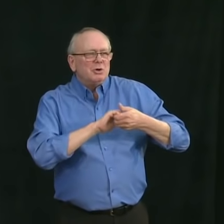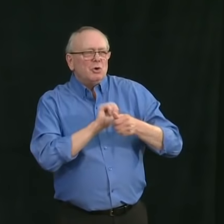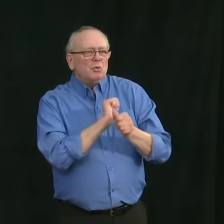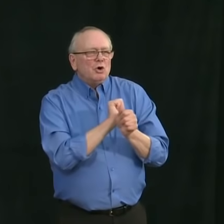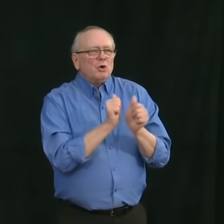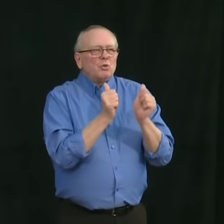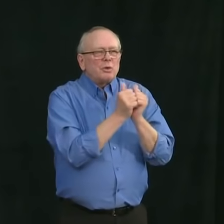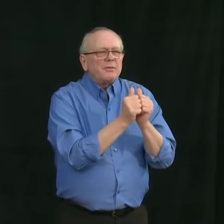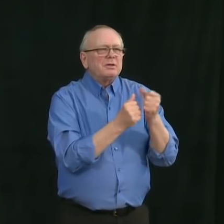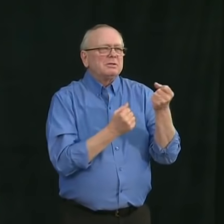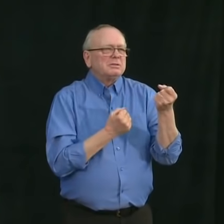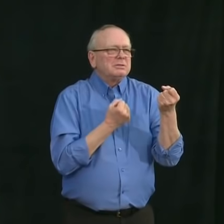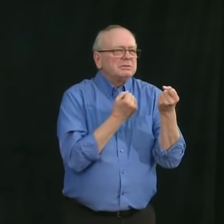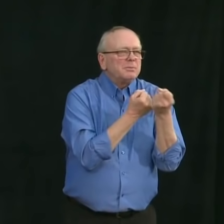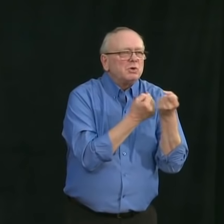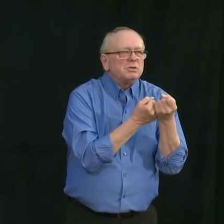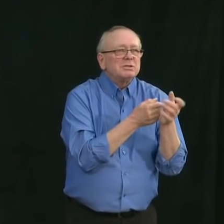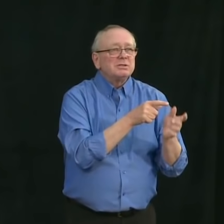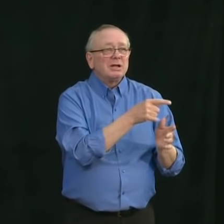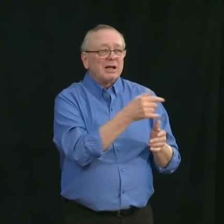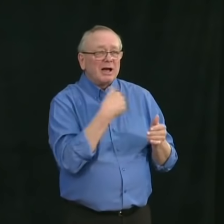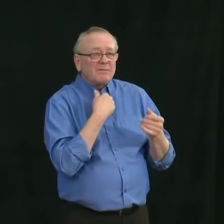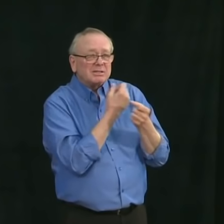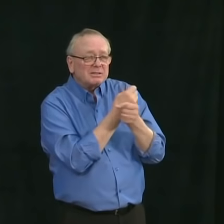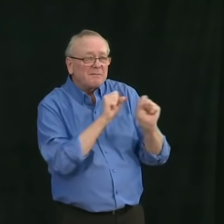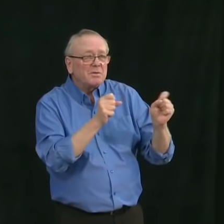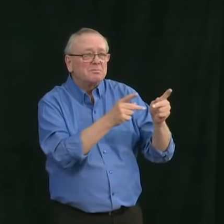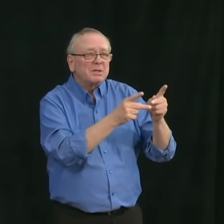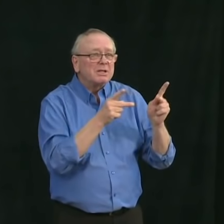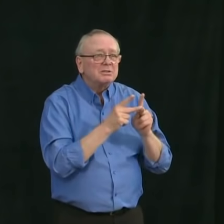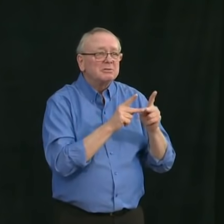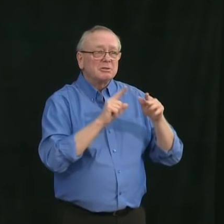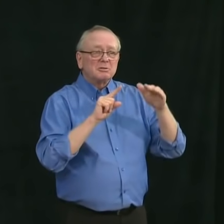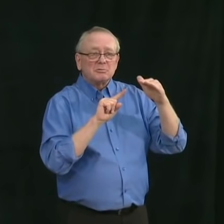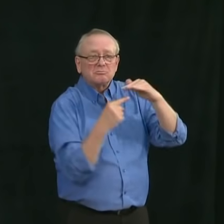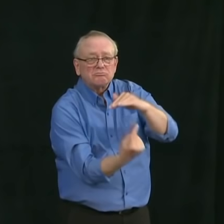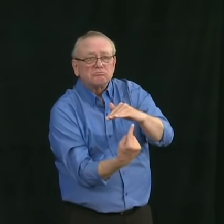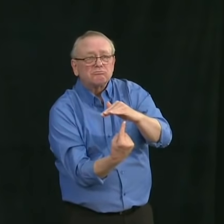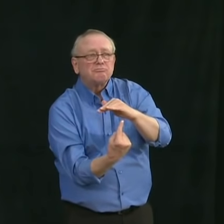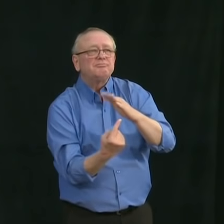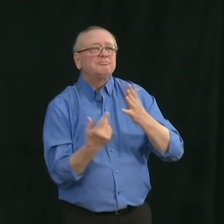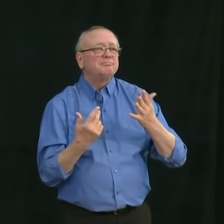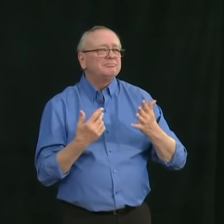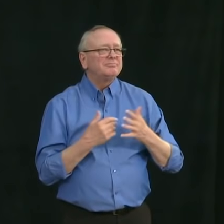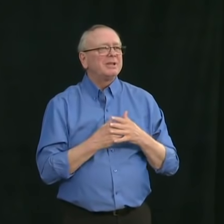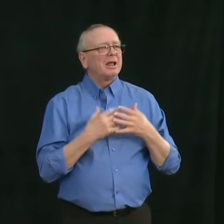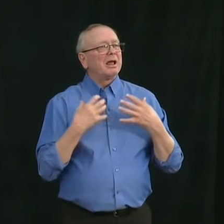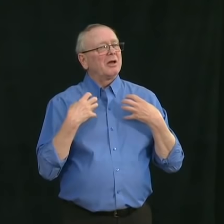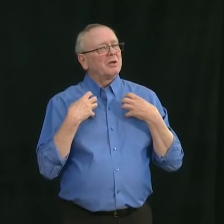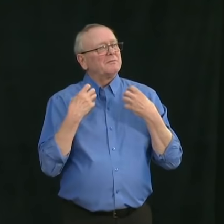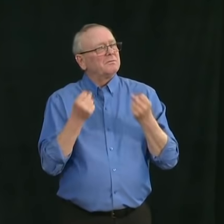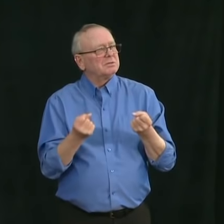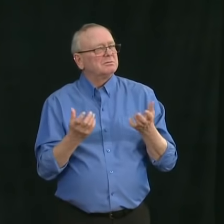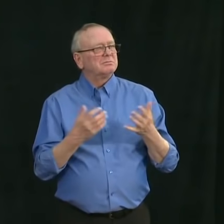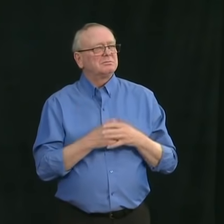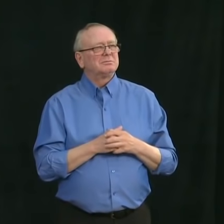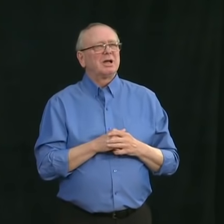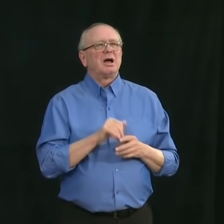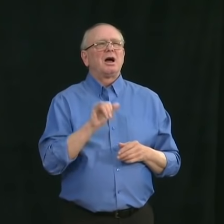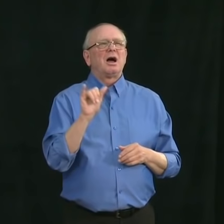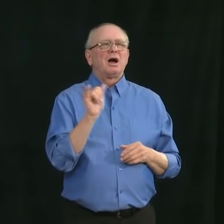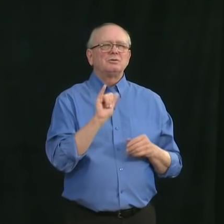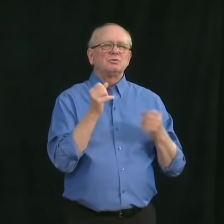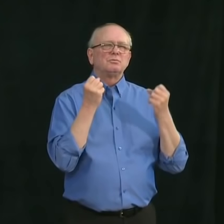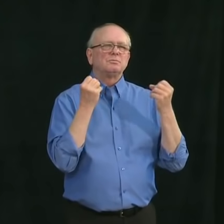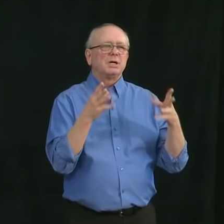that's safe for them to go to and to isolate away from others in their household. We also know that there are many people in